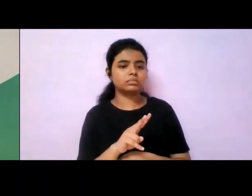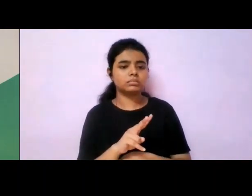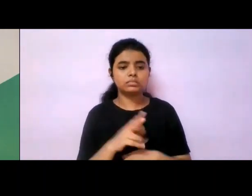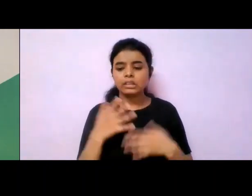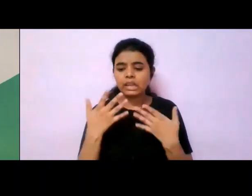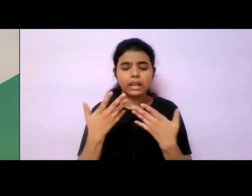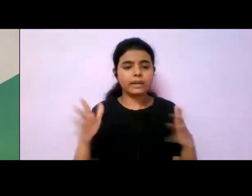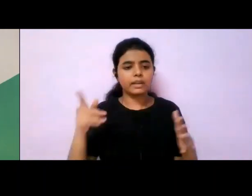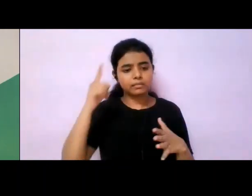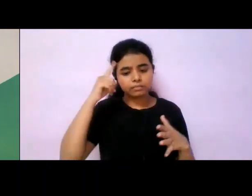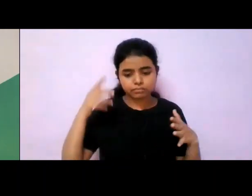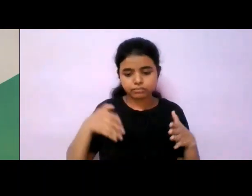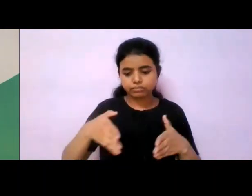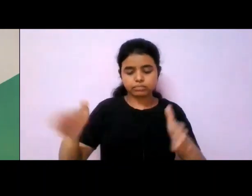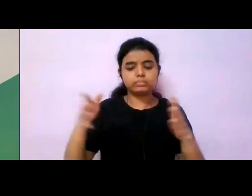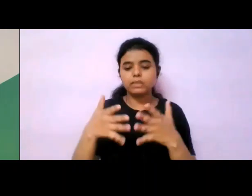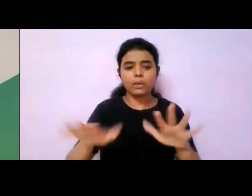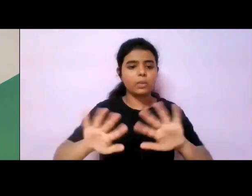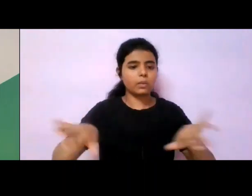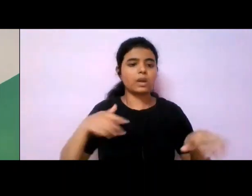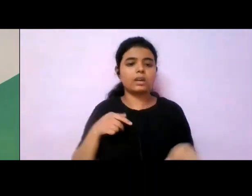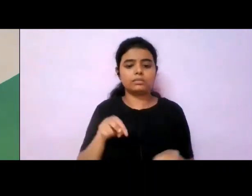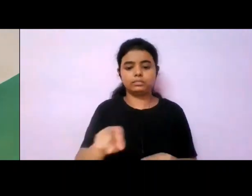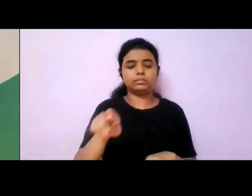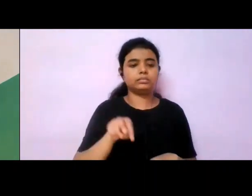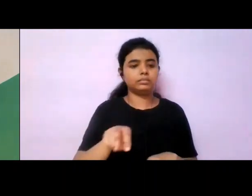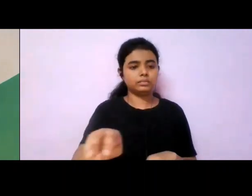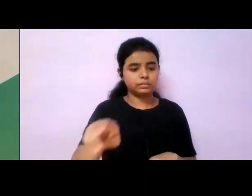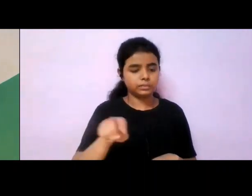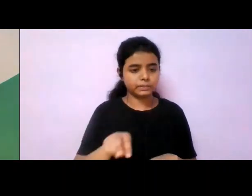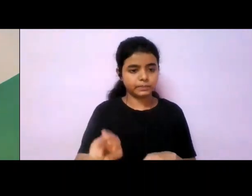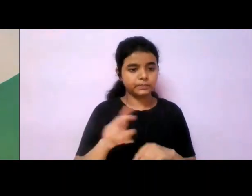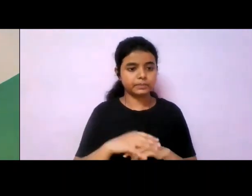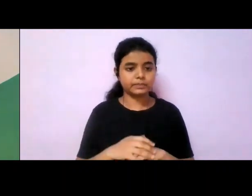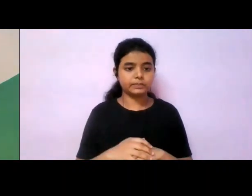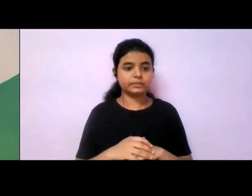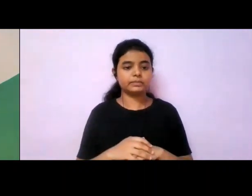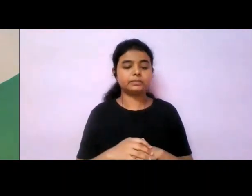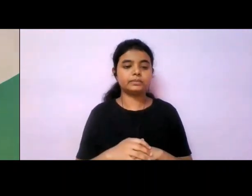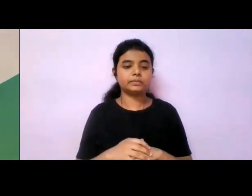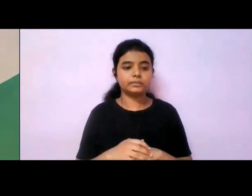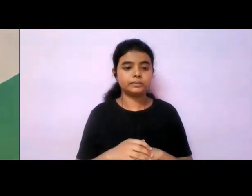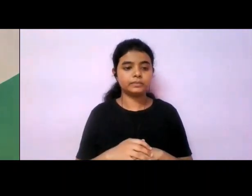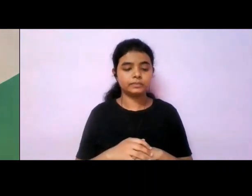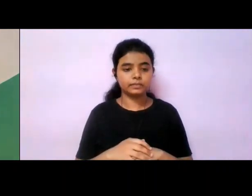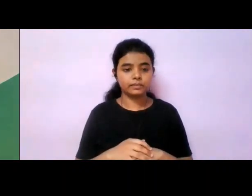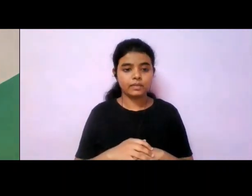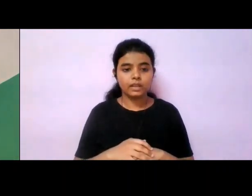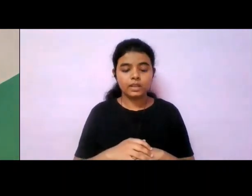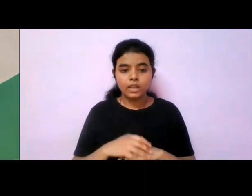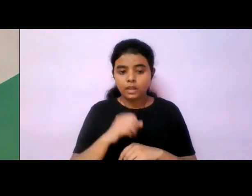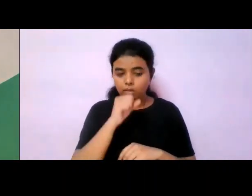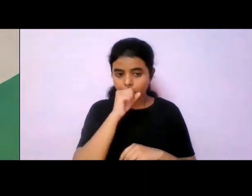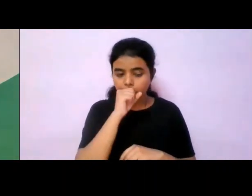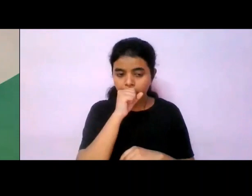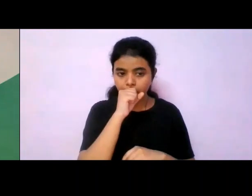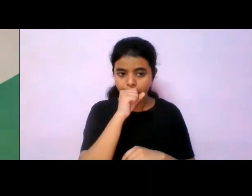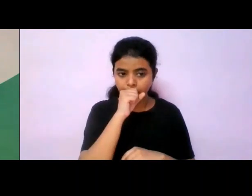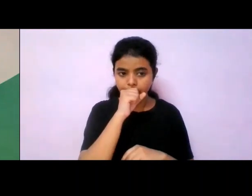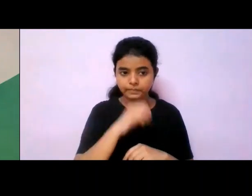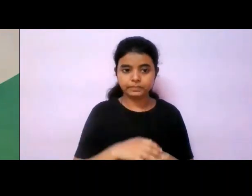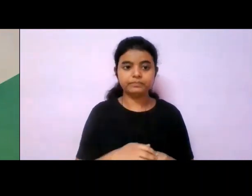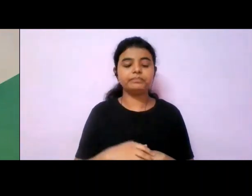rusty wrought iron gate that leads from the footway into the cul-de-sac where Rosa lives. Within